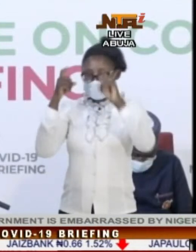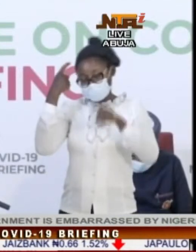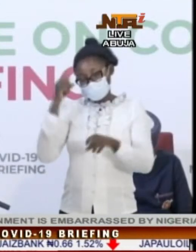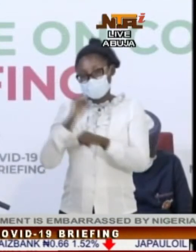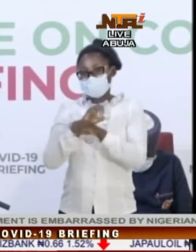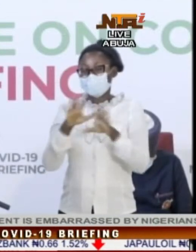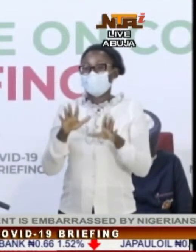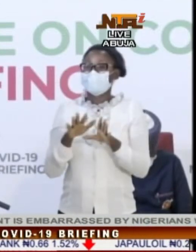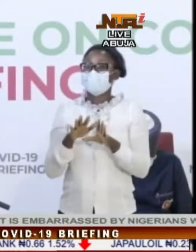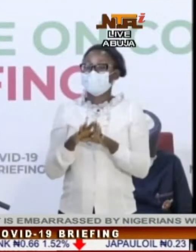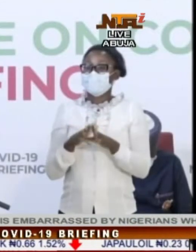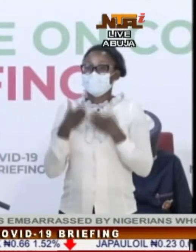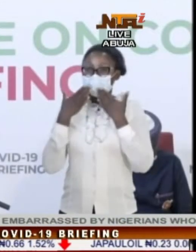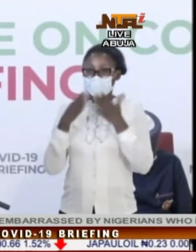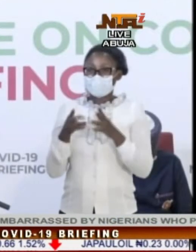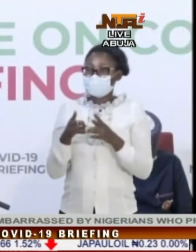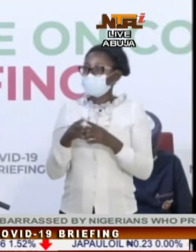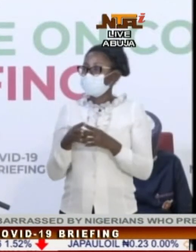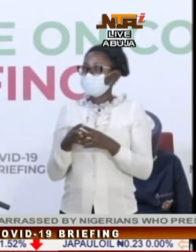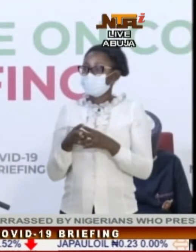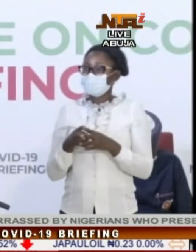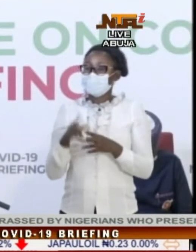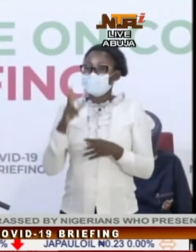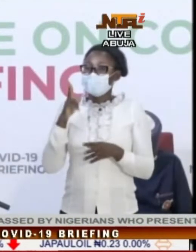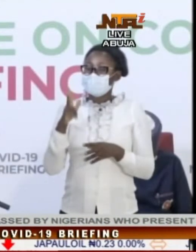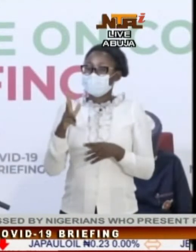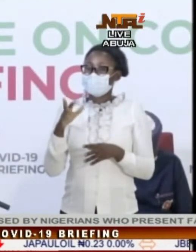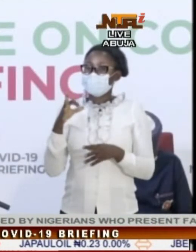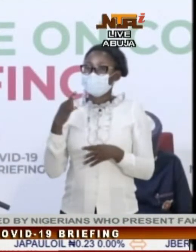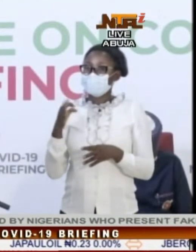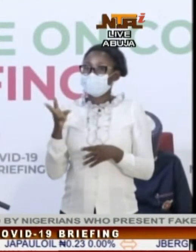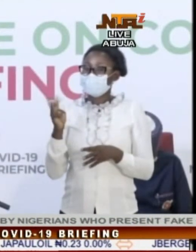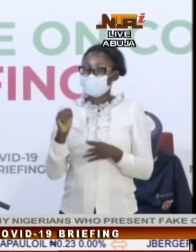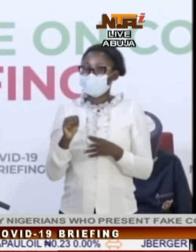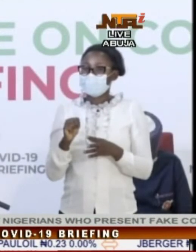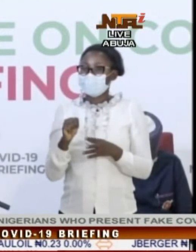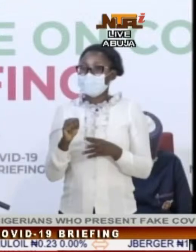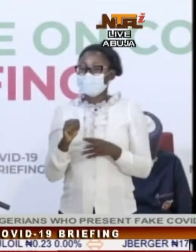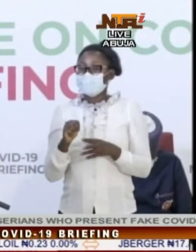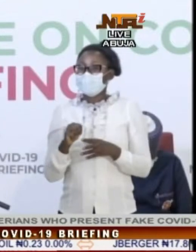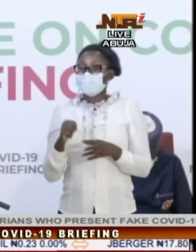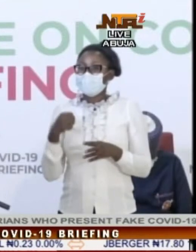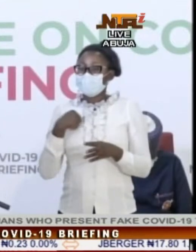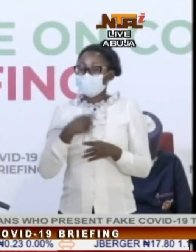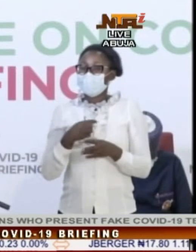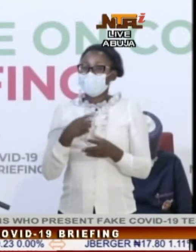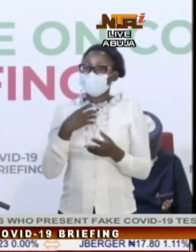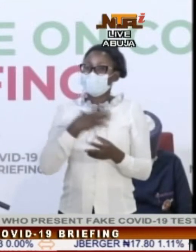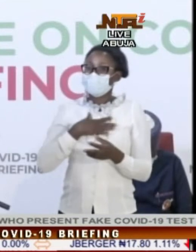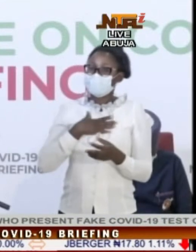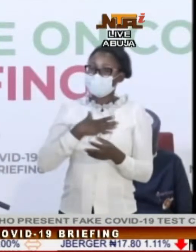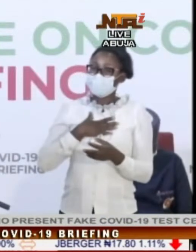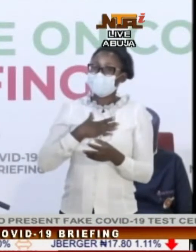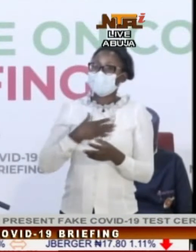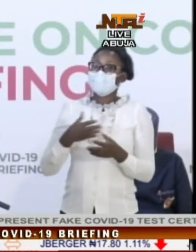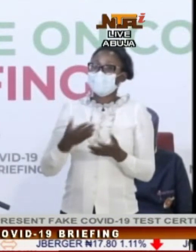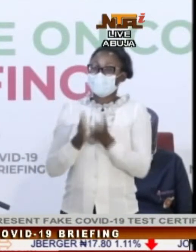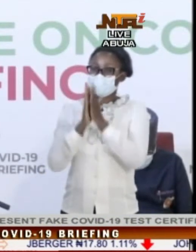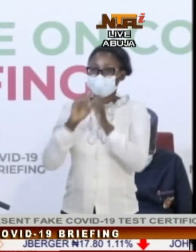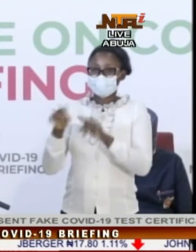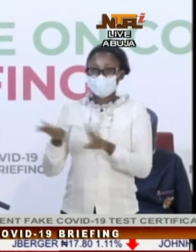able to get it done free of charge unless you are traveling. So let us all please play our part. Thank you.